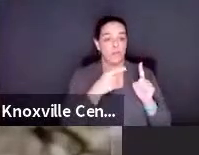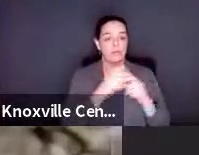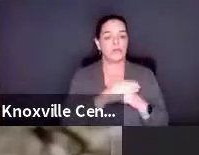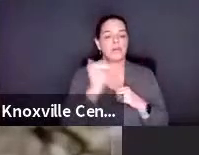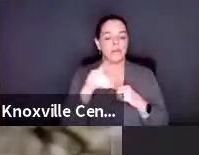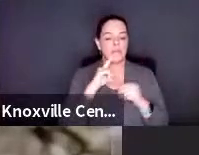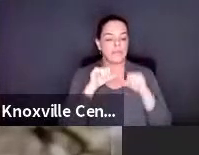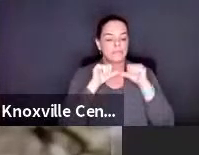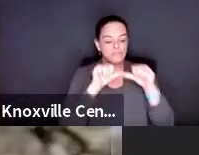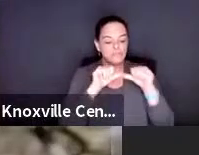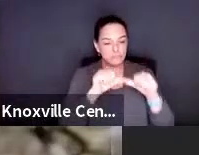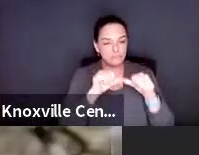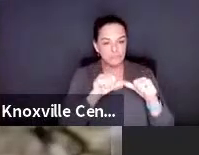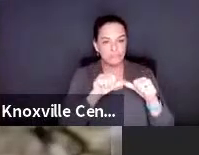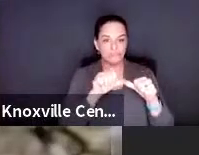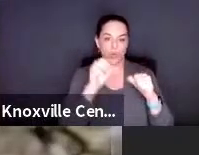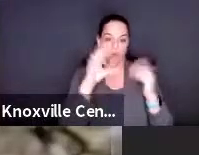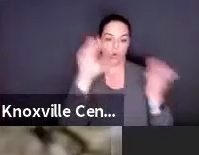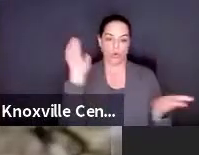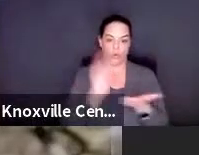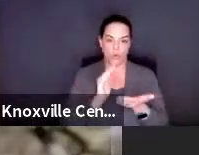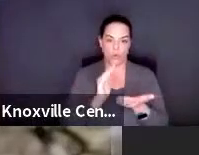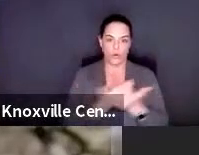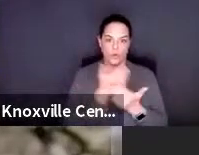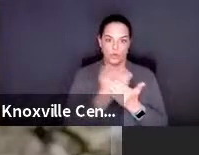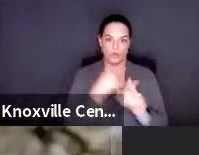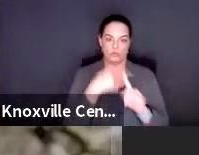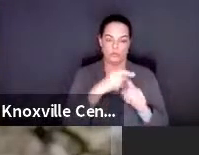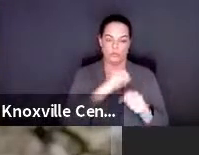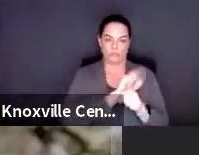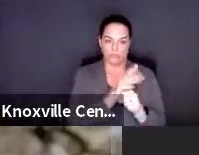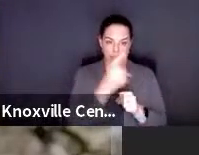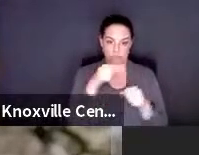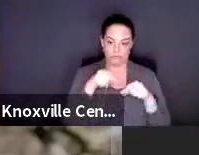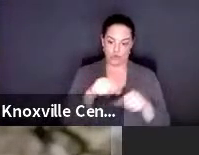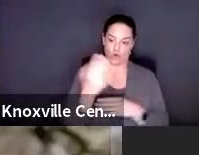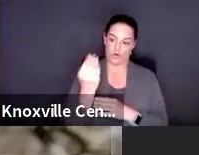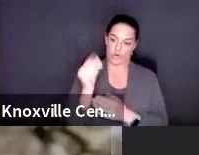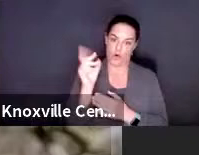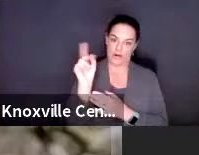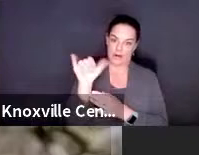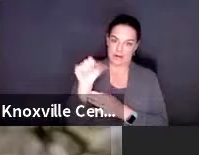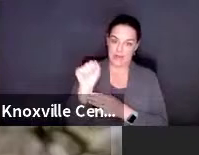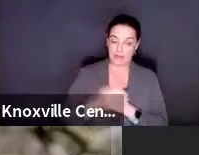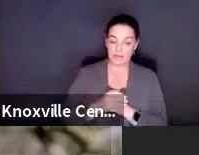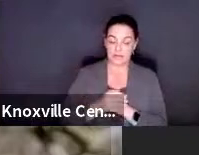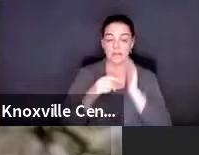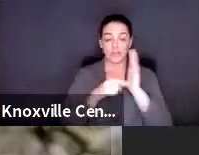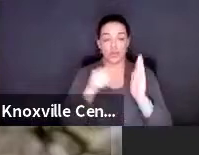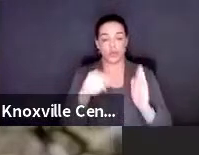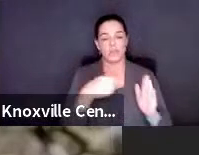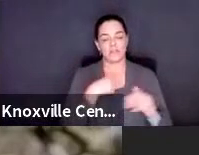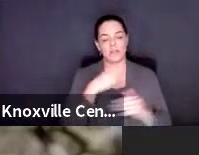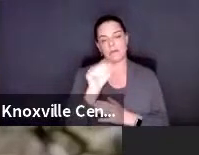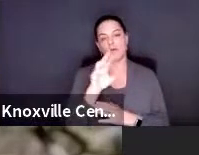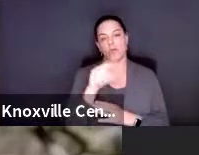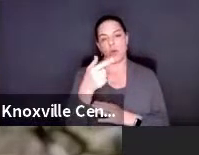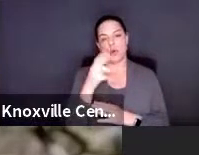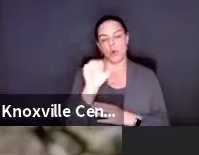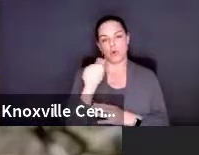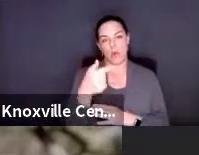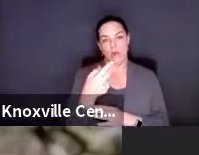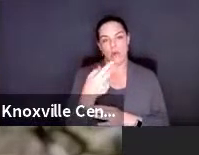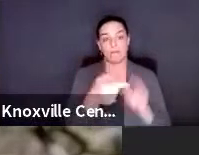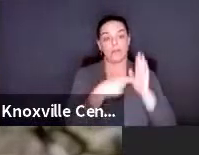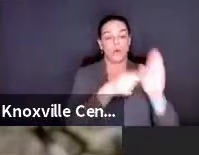Sustained reduction or stability in new cases for 14 days. To illustrate this benchmark, we have a bar graph that shows previous